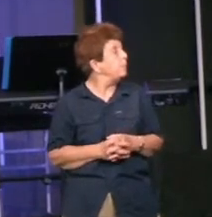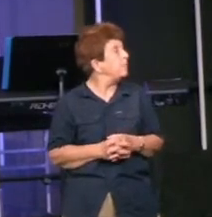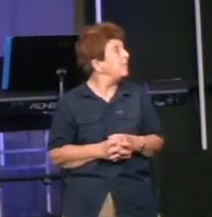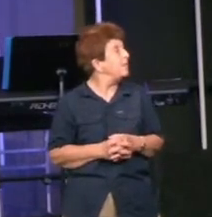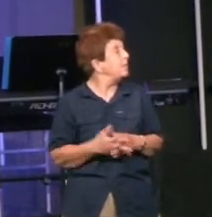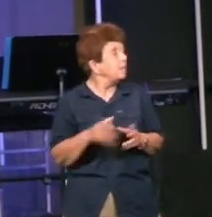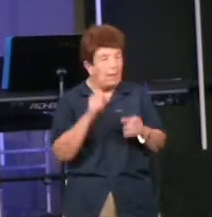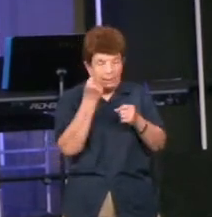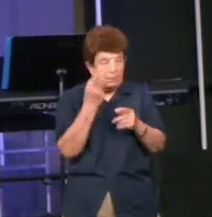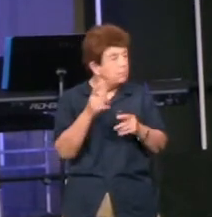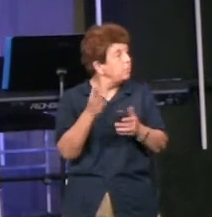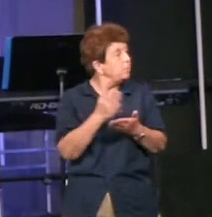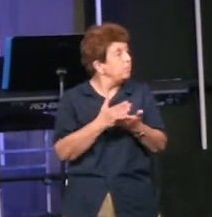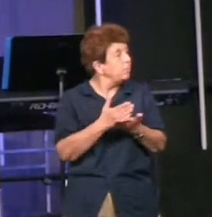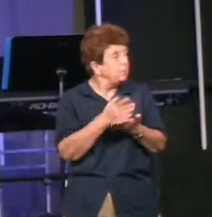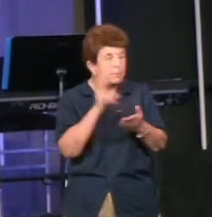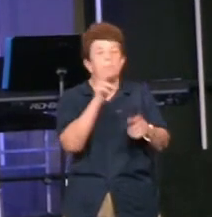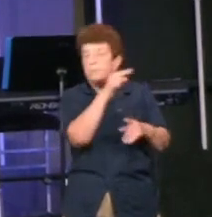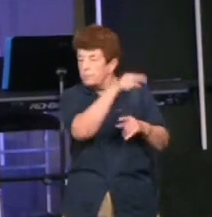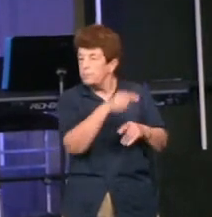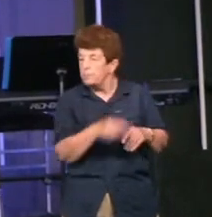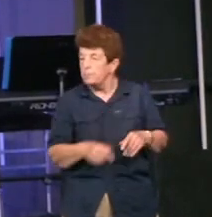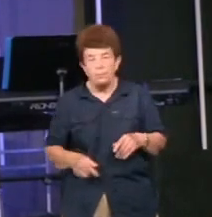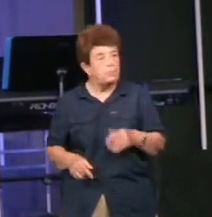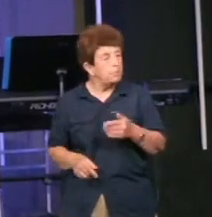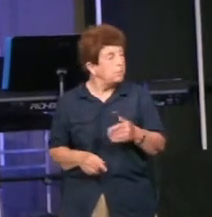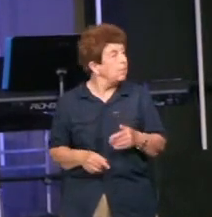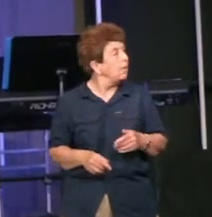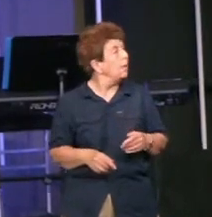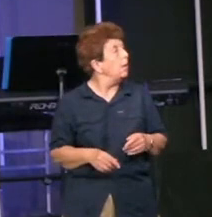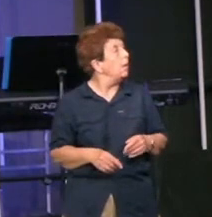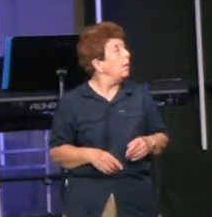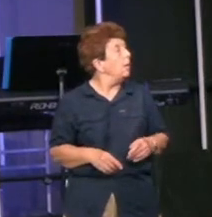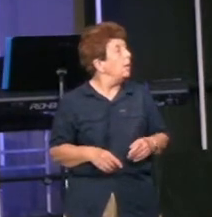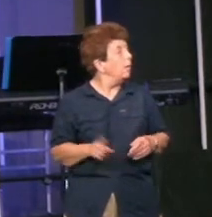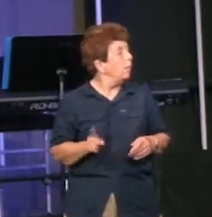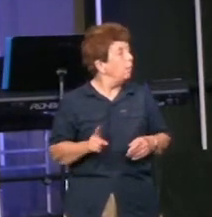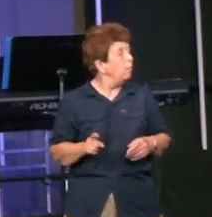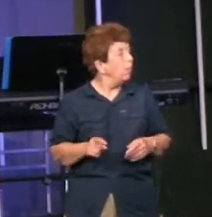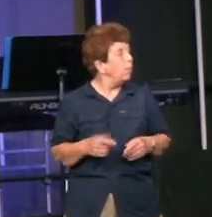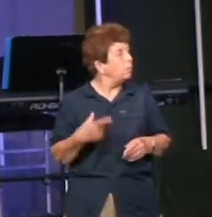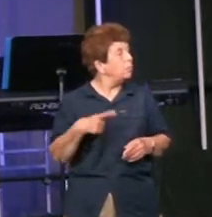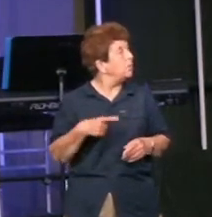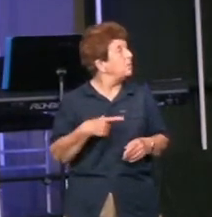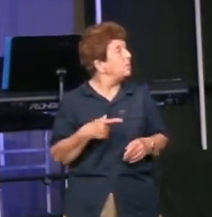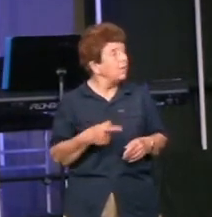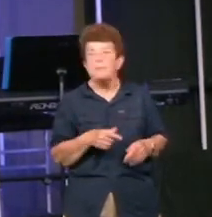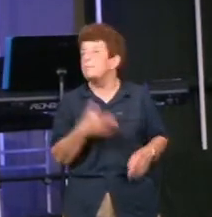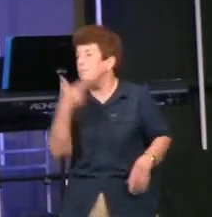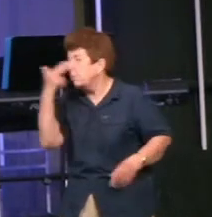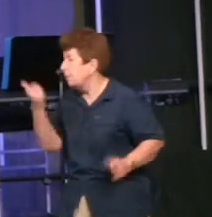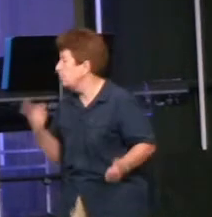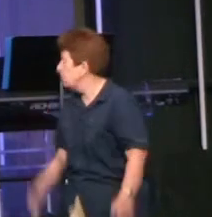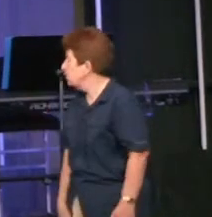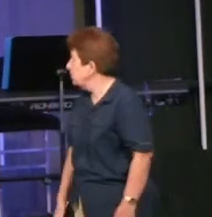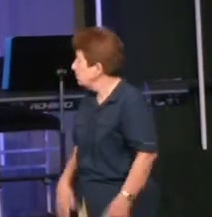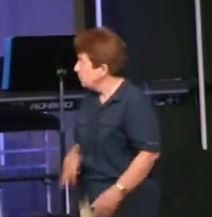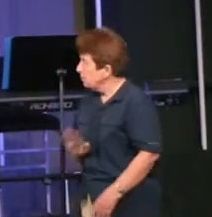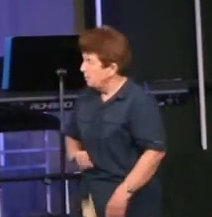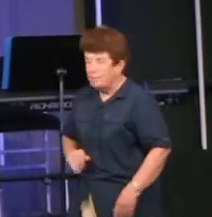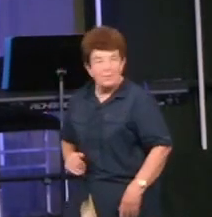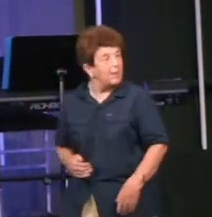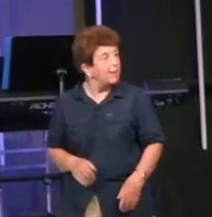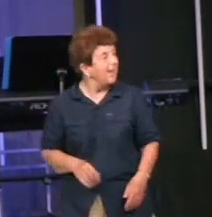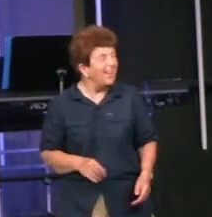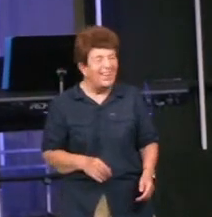So we understand what bread is. We can see it this morning. But what's its purpose? Oh, that smells good. What's